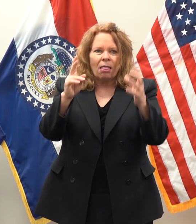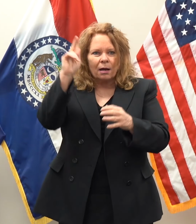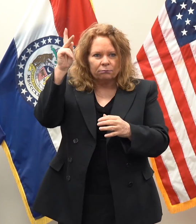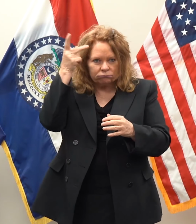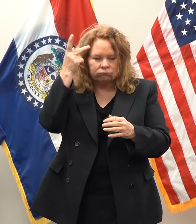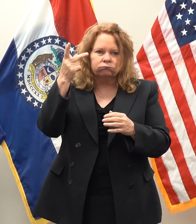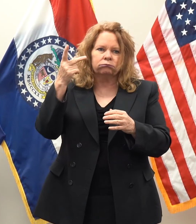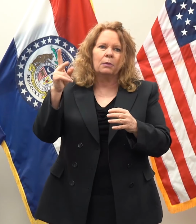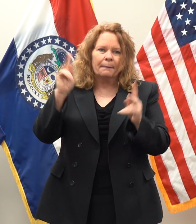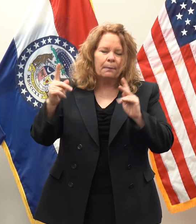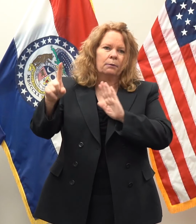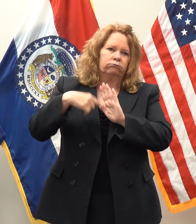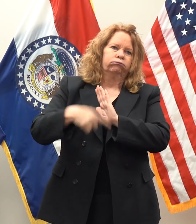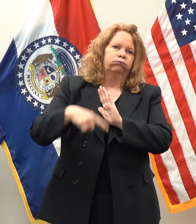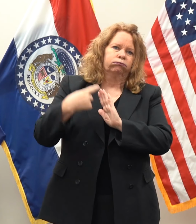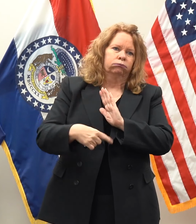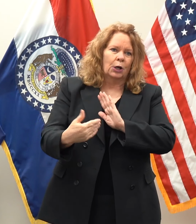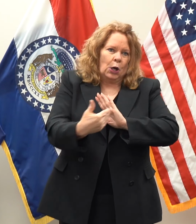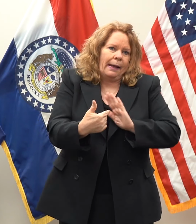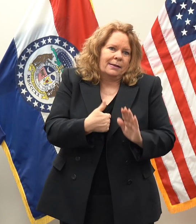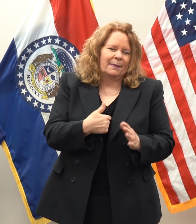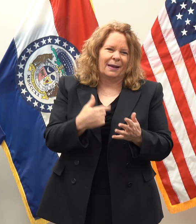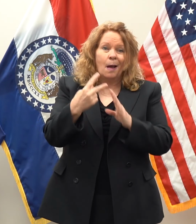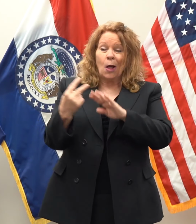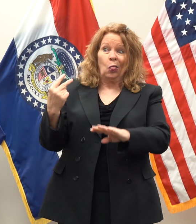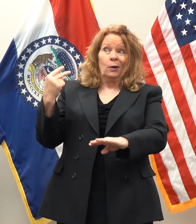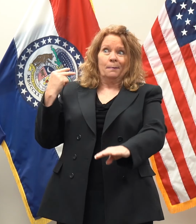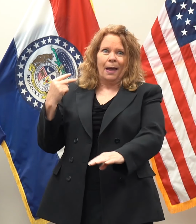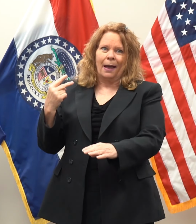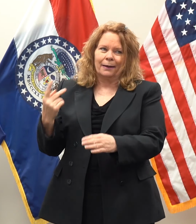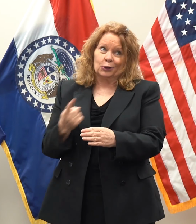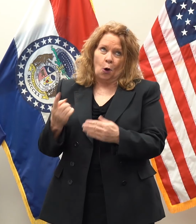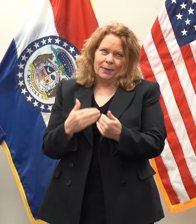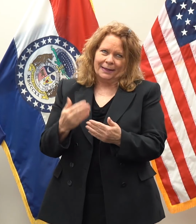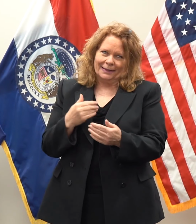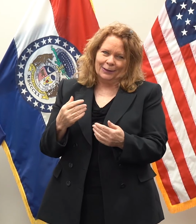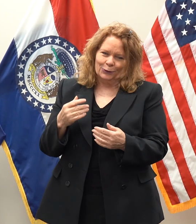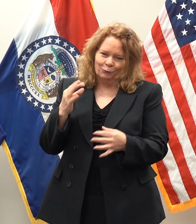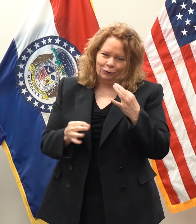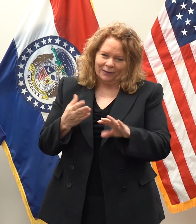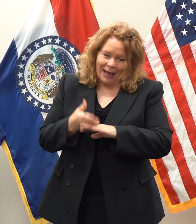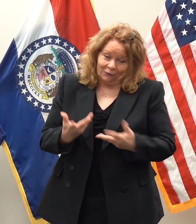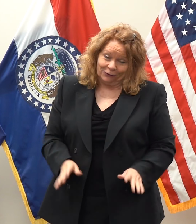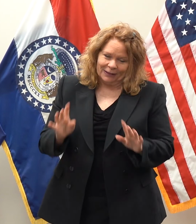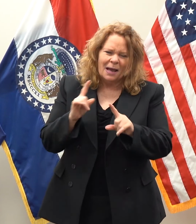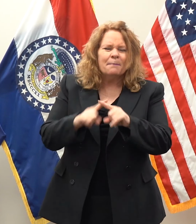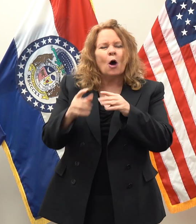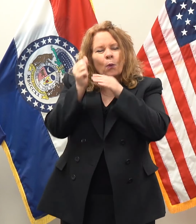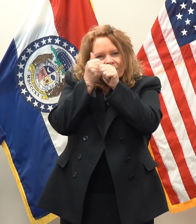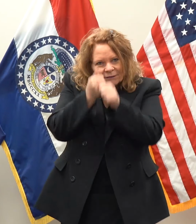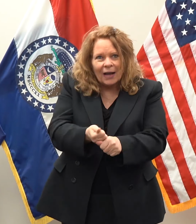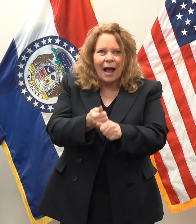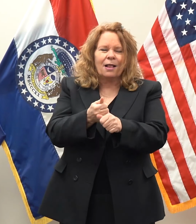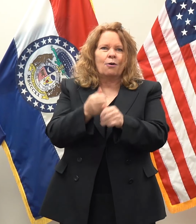criticism, especially looking back. It's always easier to Monday morning quarterback. But we followed the guidance from the Pandemic Task